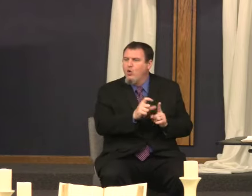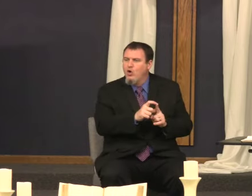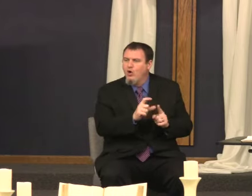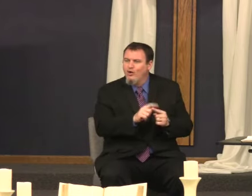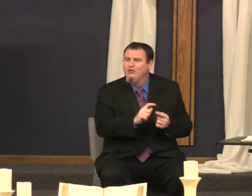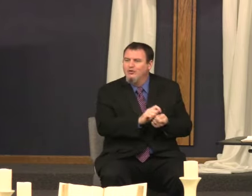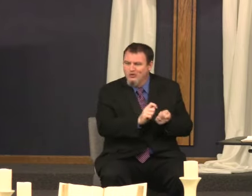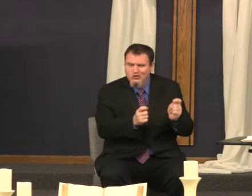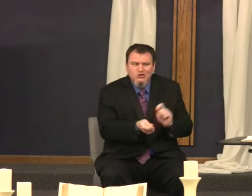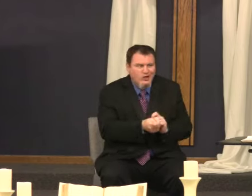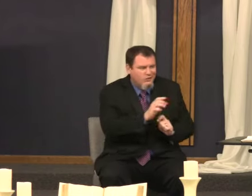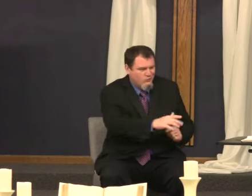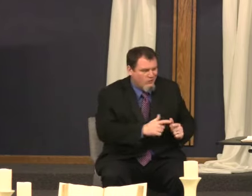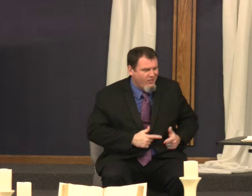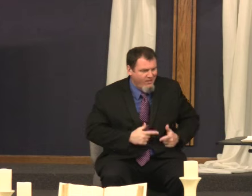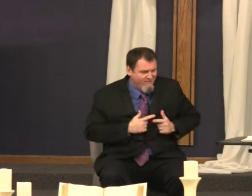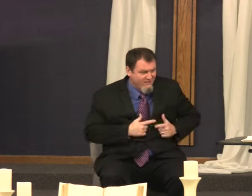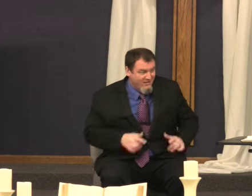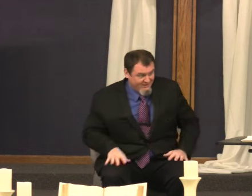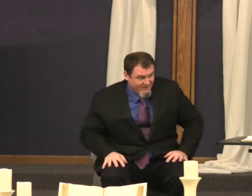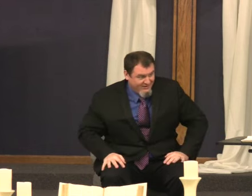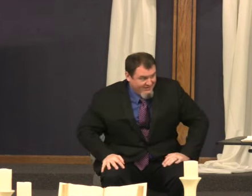Allow my word to change your life.